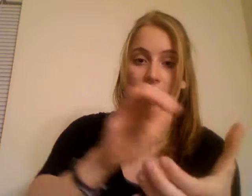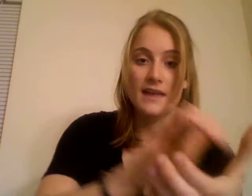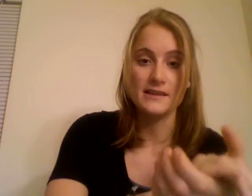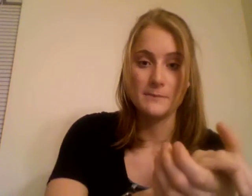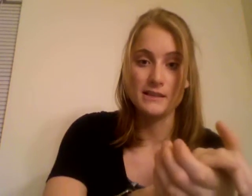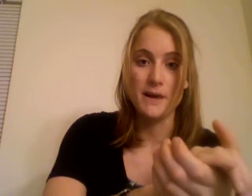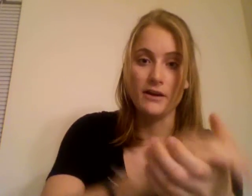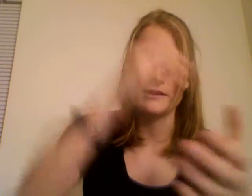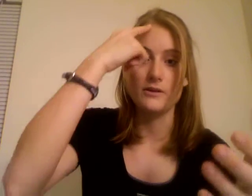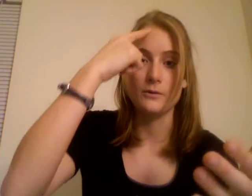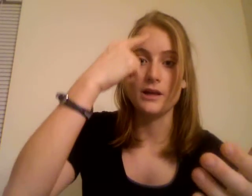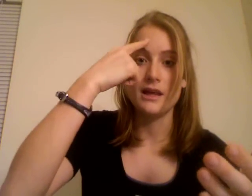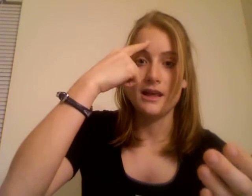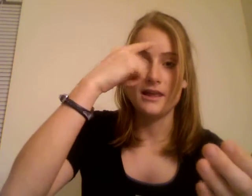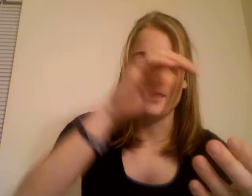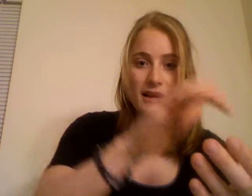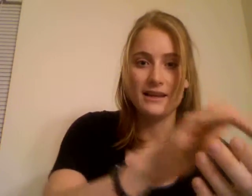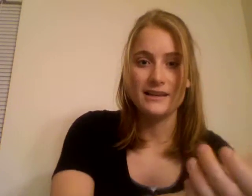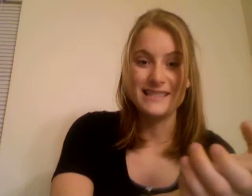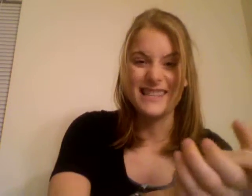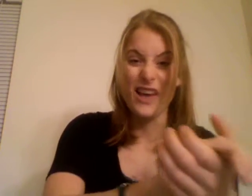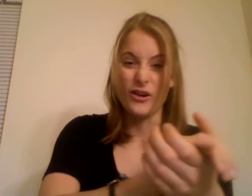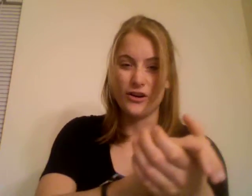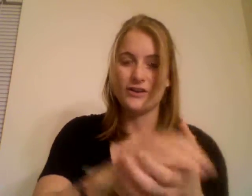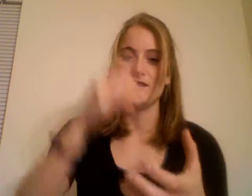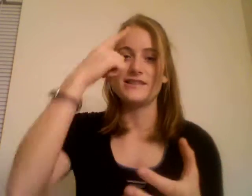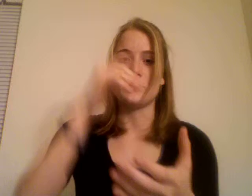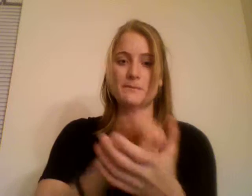this means marry. So think together. So it's believe.